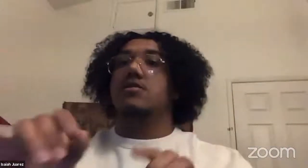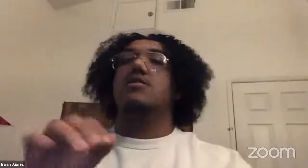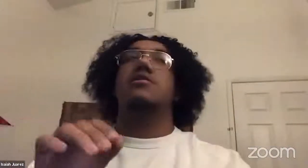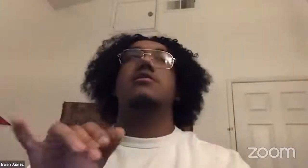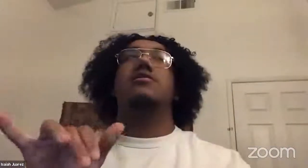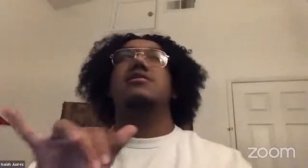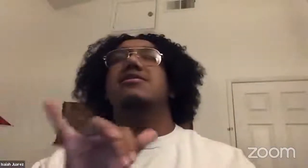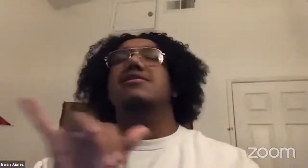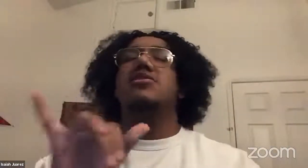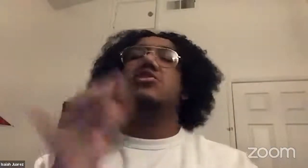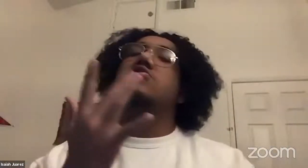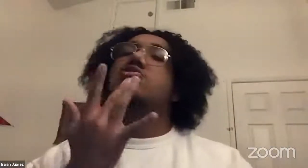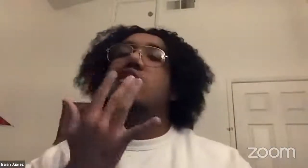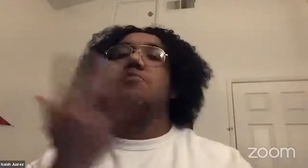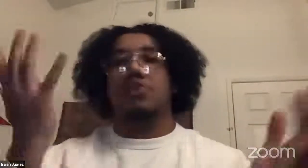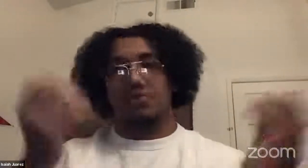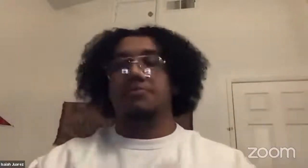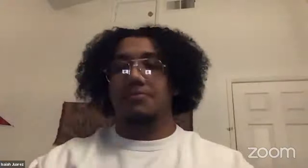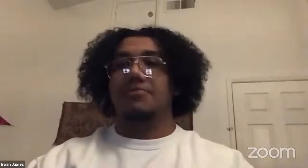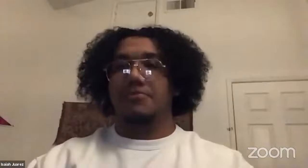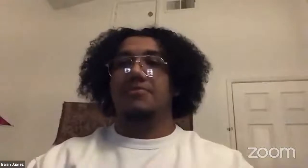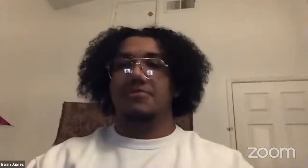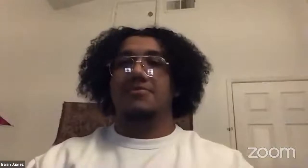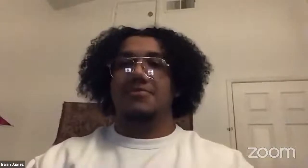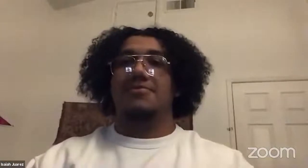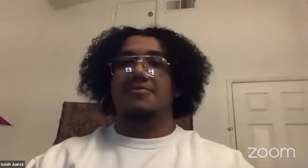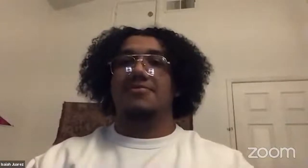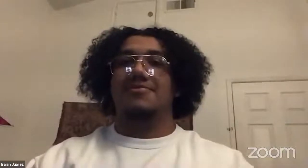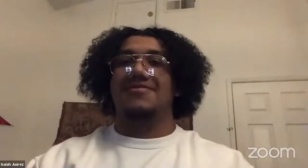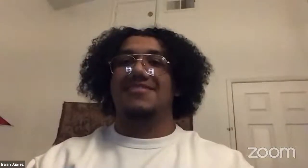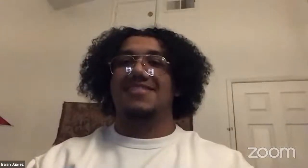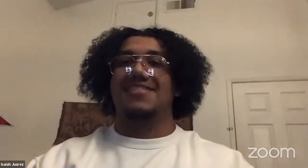Actually, I can't believe this. I wonder where that went.